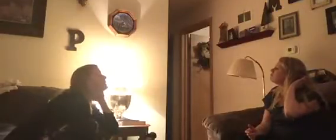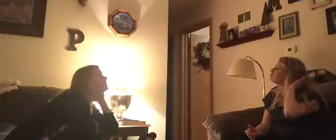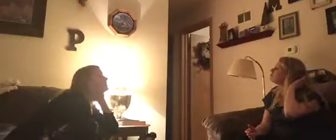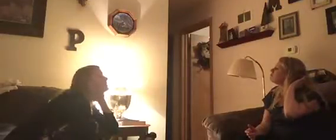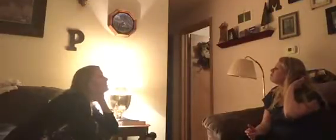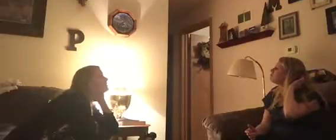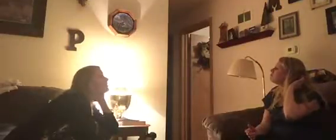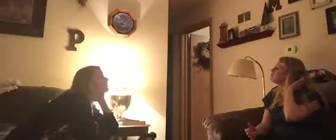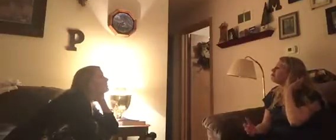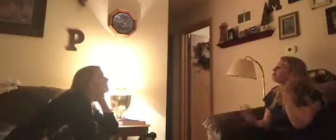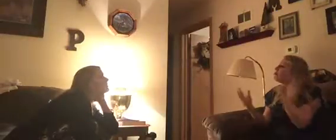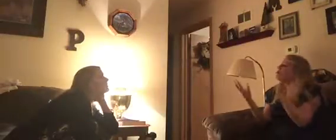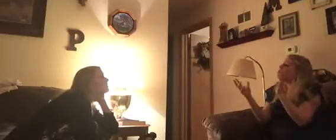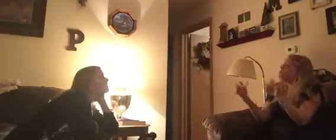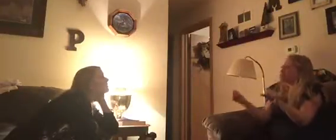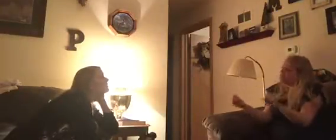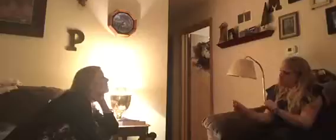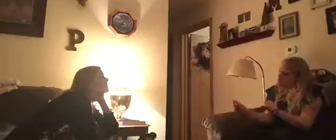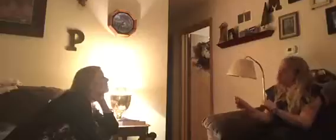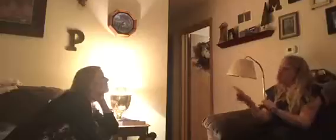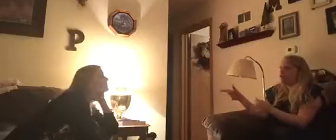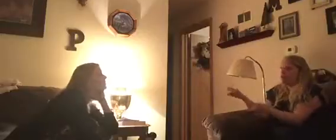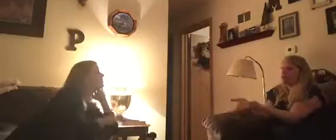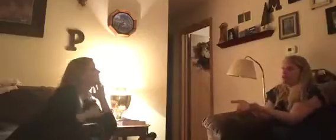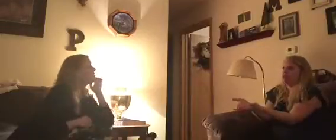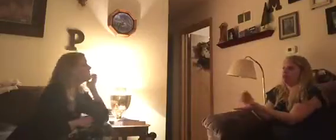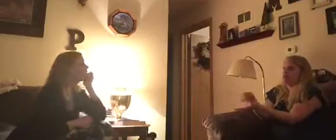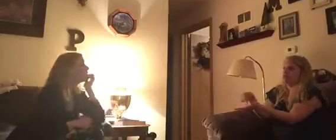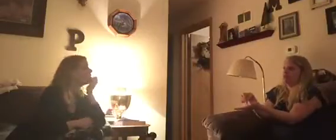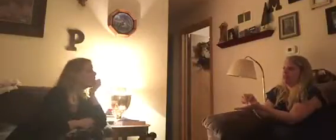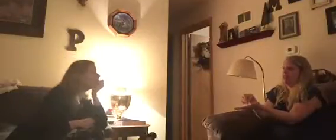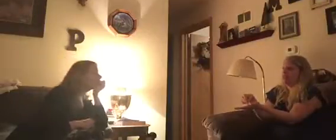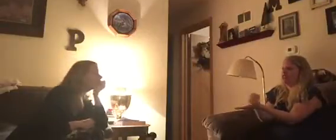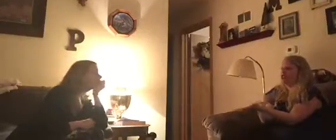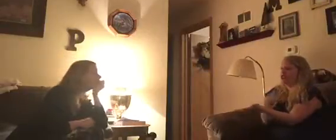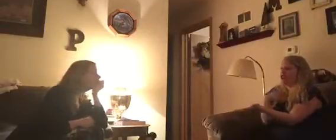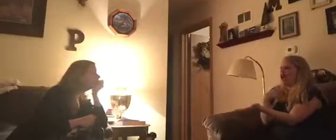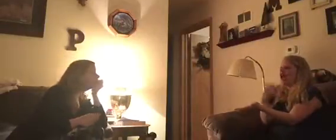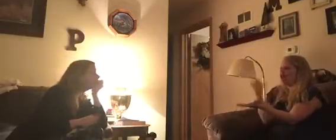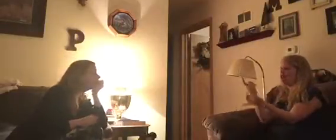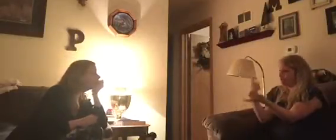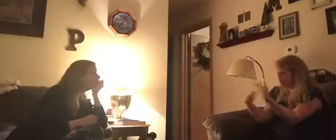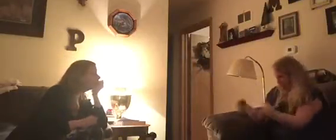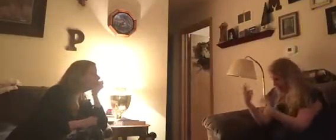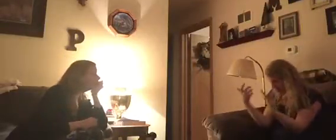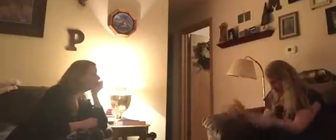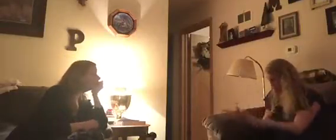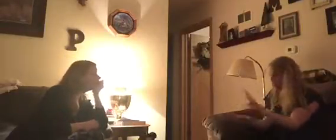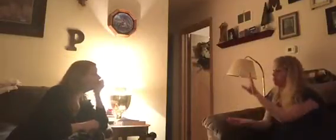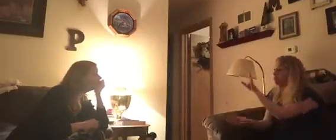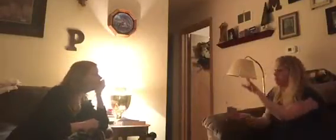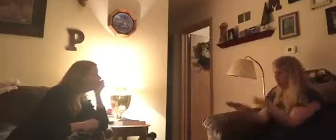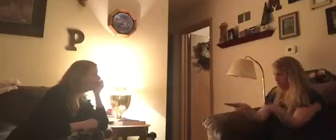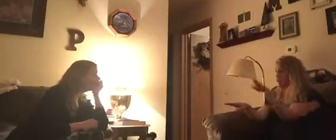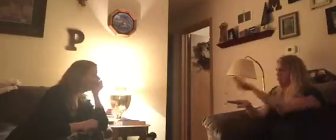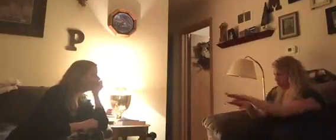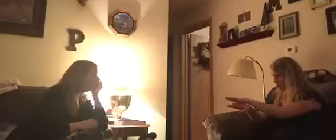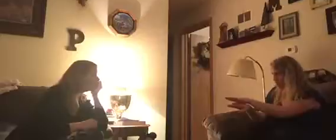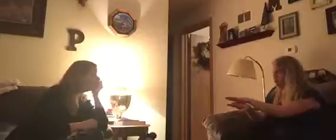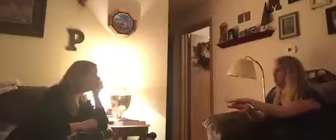Probably you just have to. You'll have to prove that you got a new one by either maybe